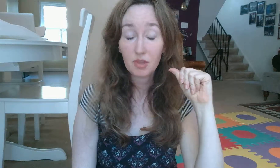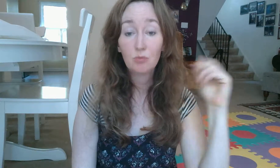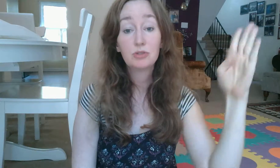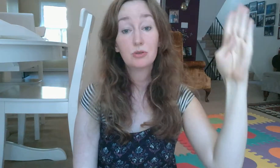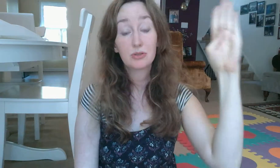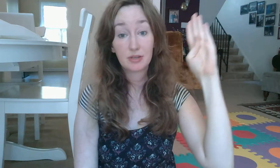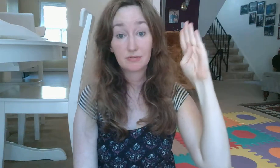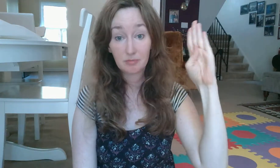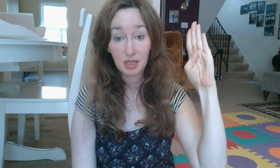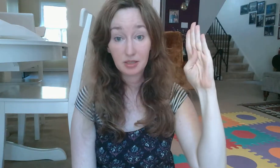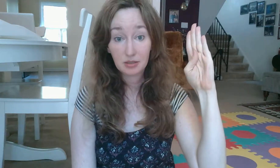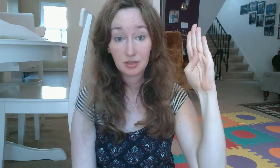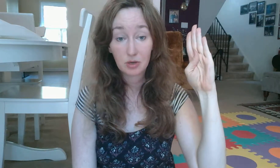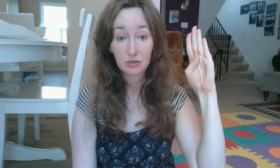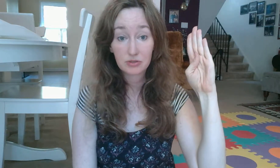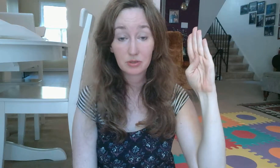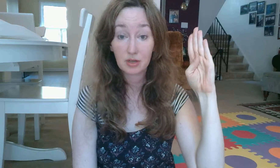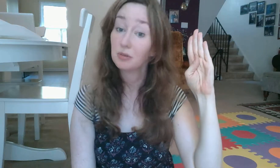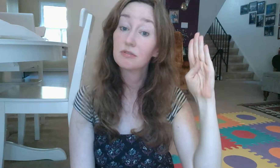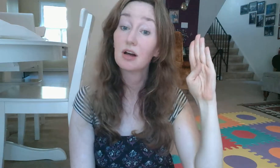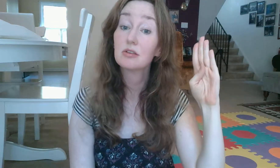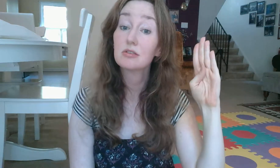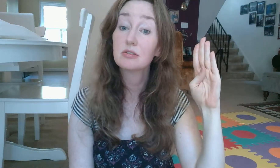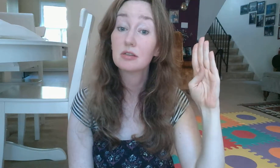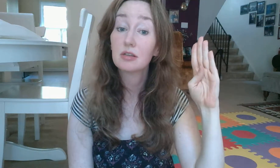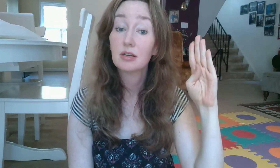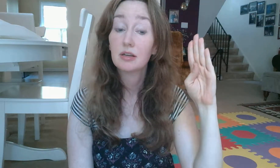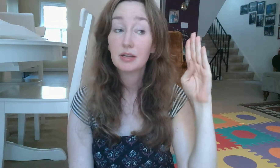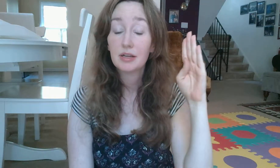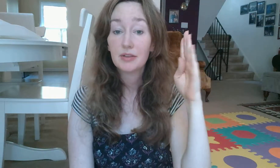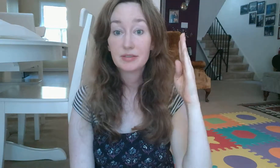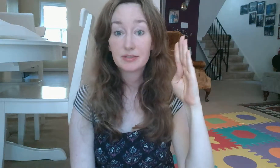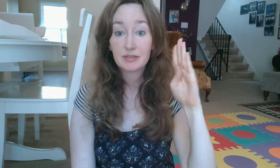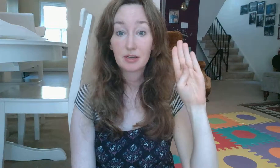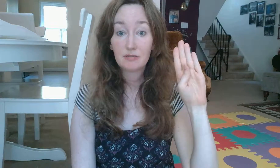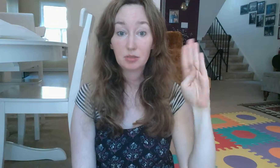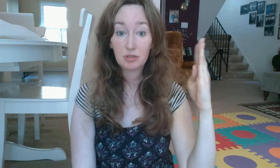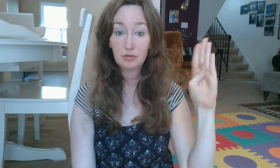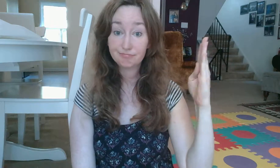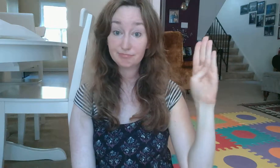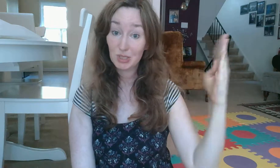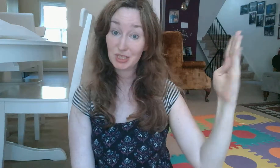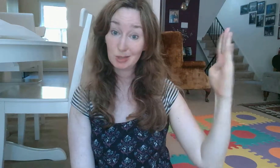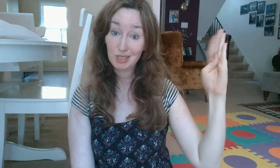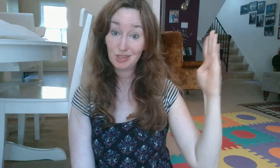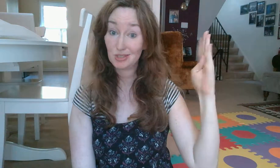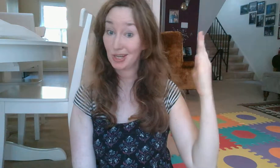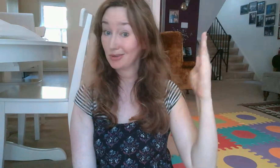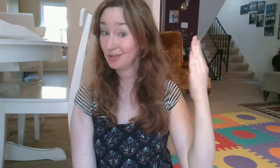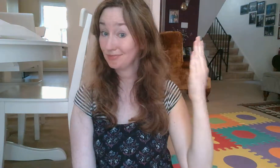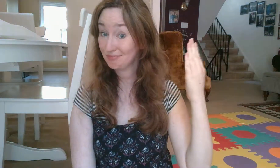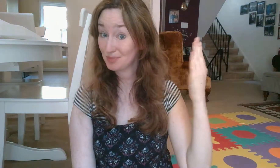Once you know the sign for B, you also know a couple of colors. This is the sign for blue. You take the B and you shake it around. It's